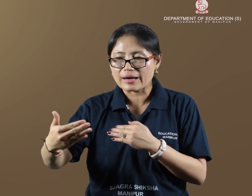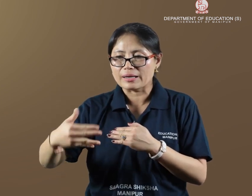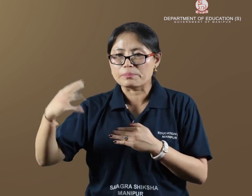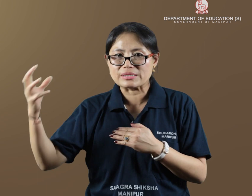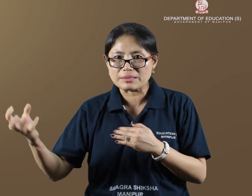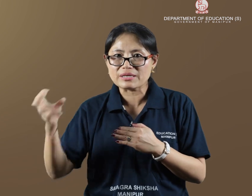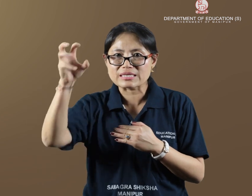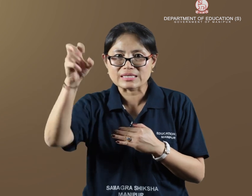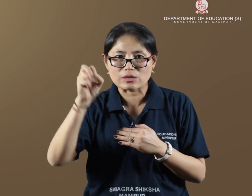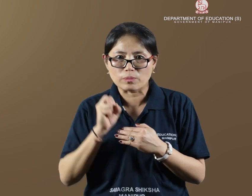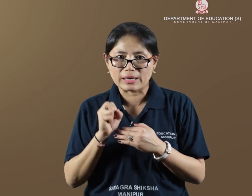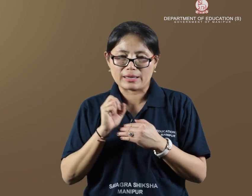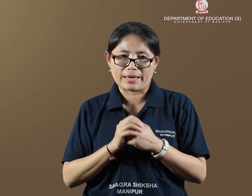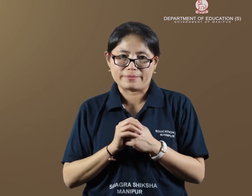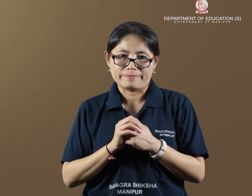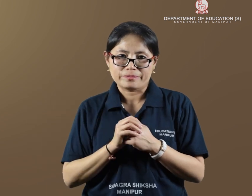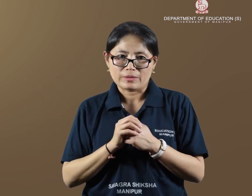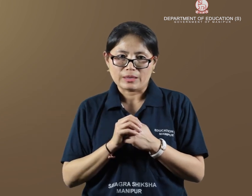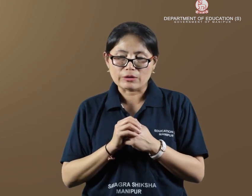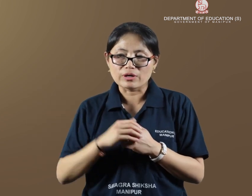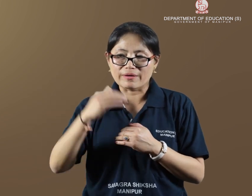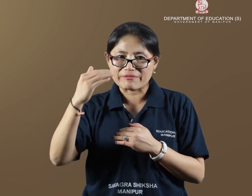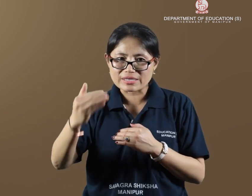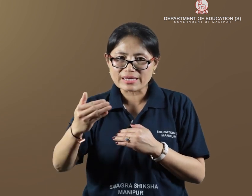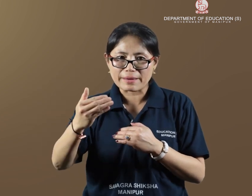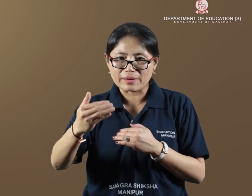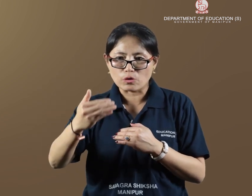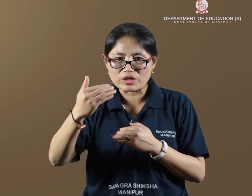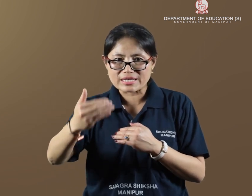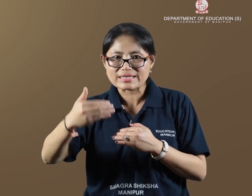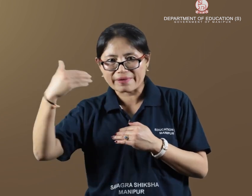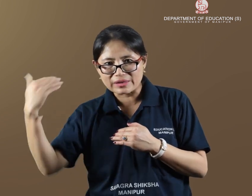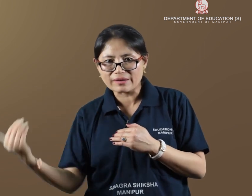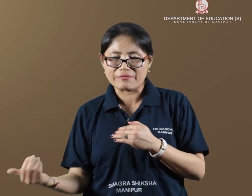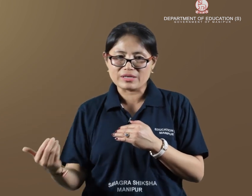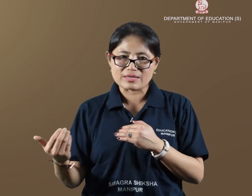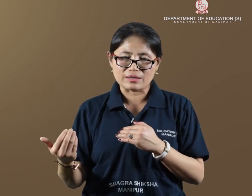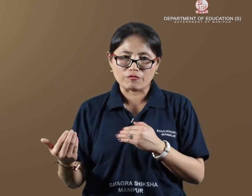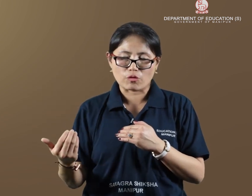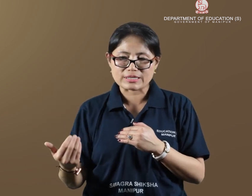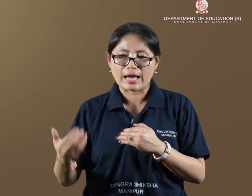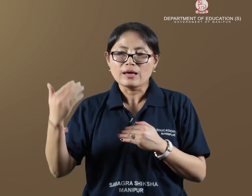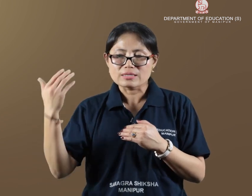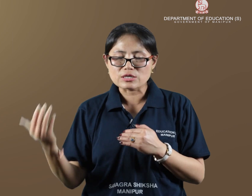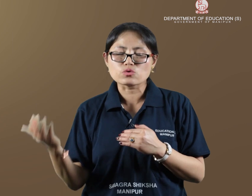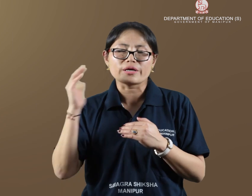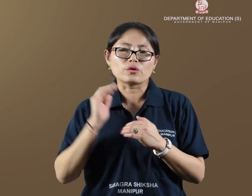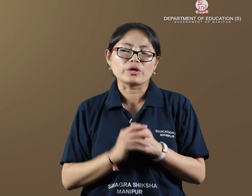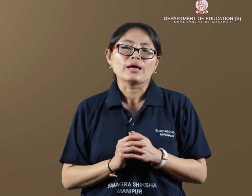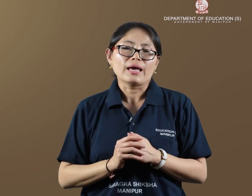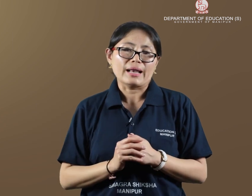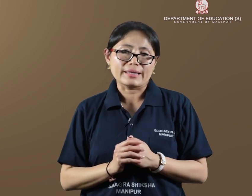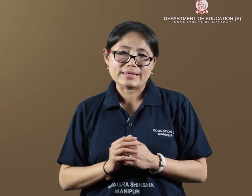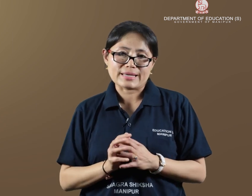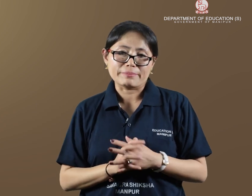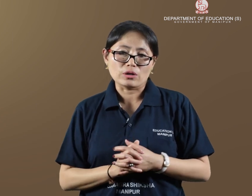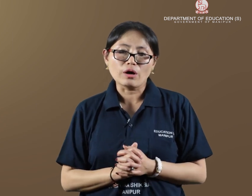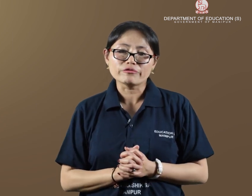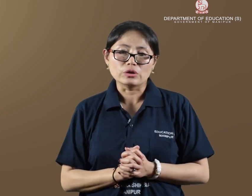gana prithvi na ching jalu ba hai aduna gravity hai ba which is under gravitational force si zu kai da we another example of